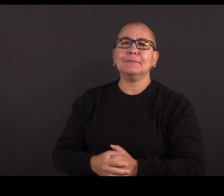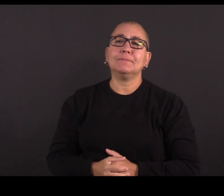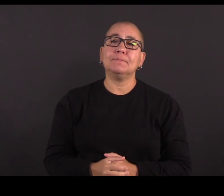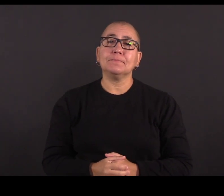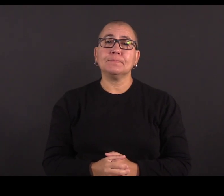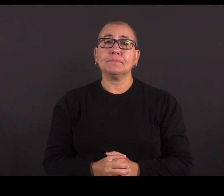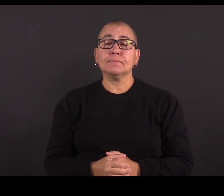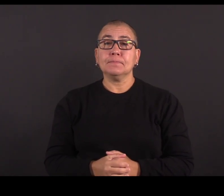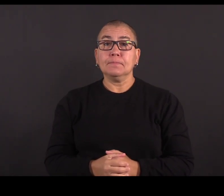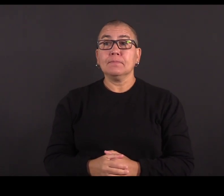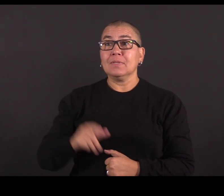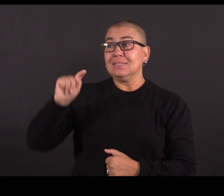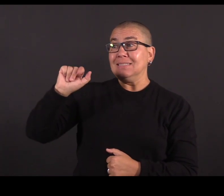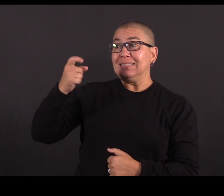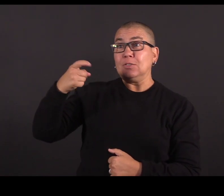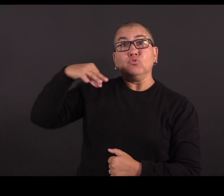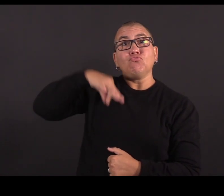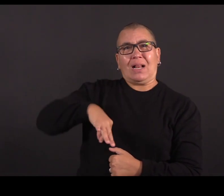credit properties.